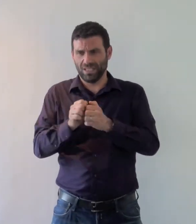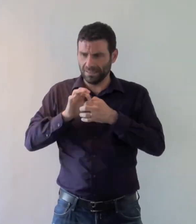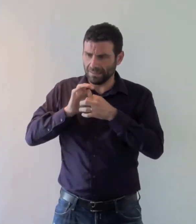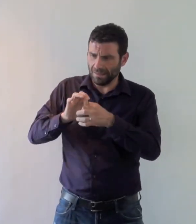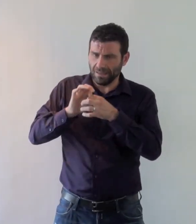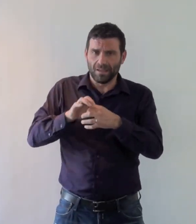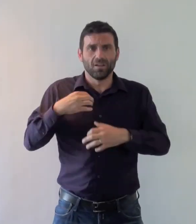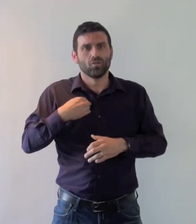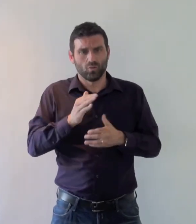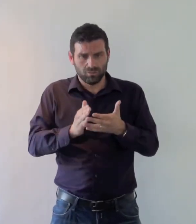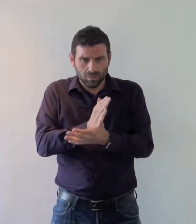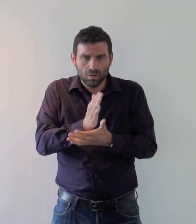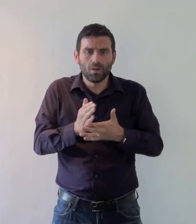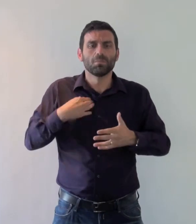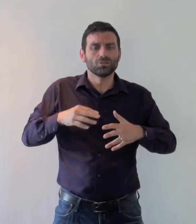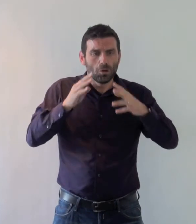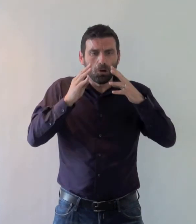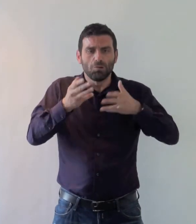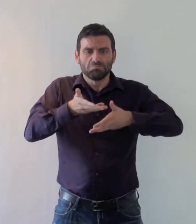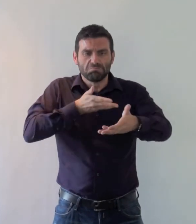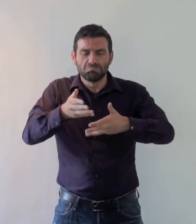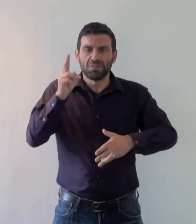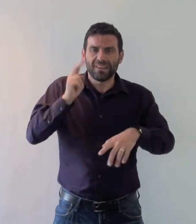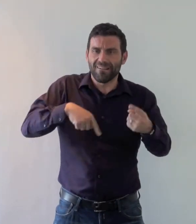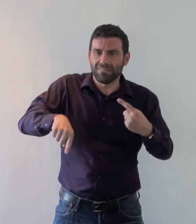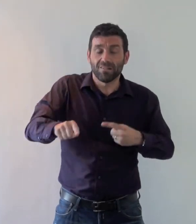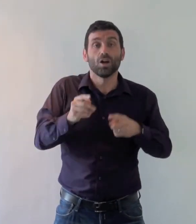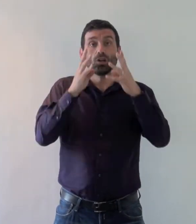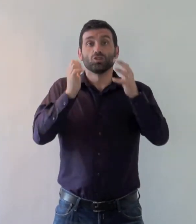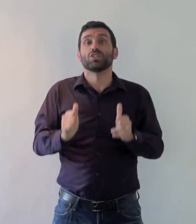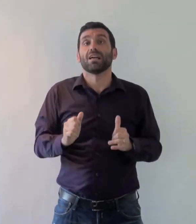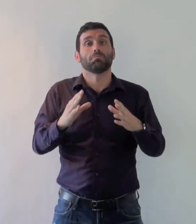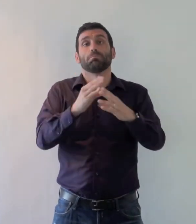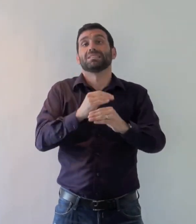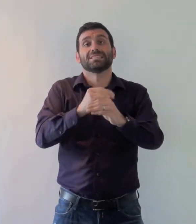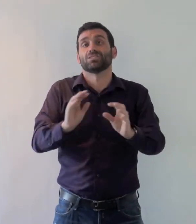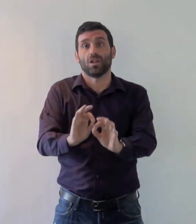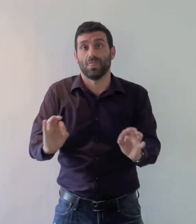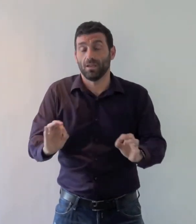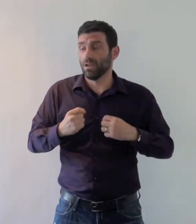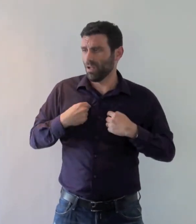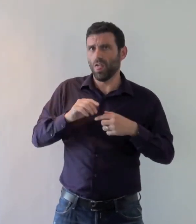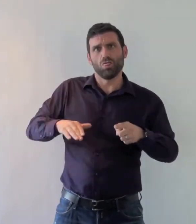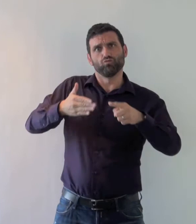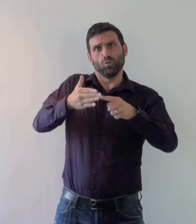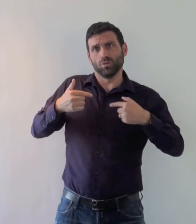Action then formally agreed to work with us, to work with them on these issues, to ensure that deaf people were not missing